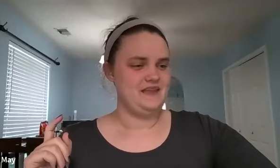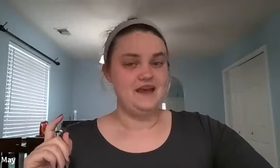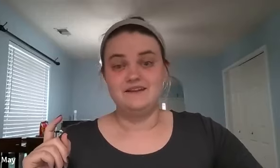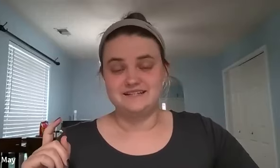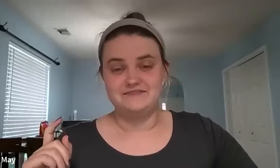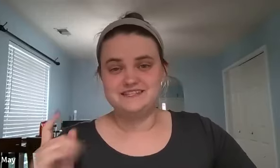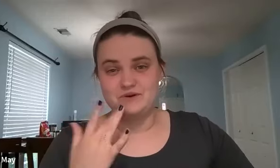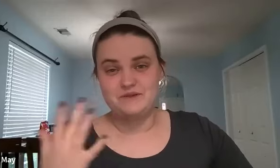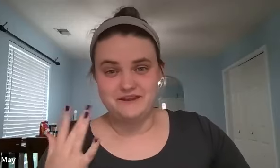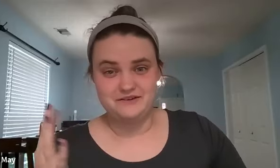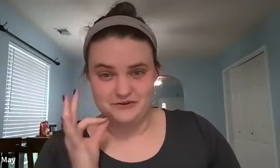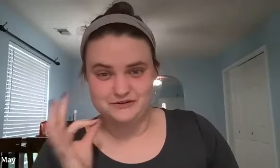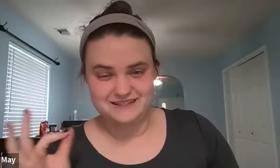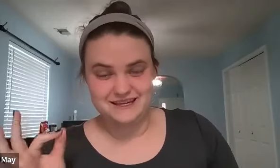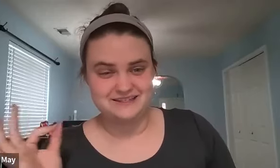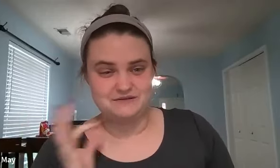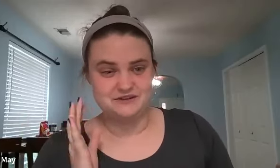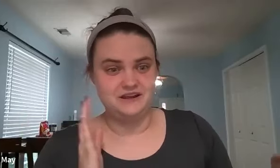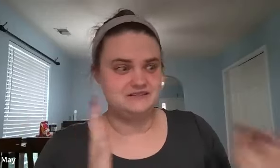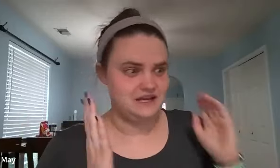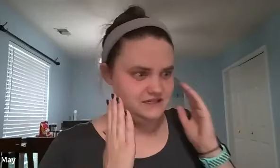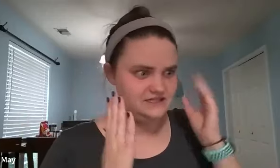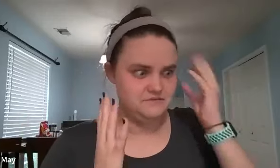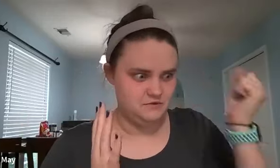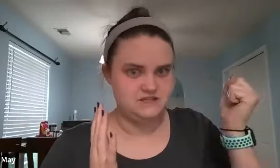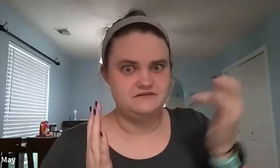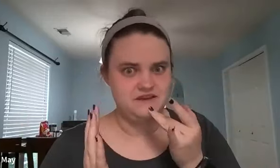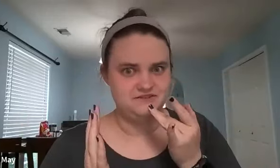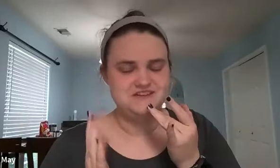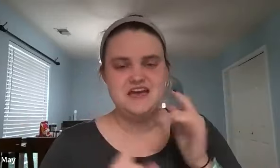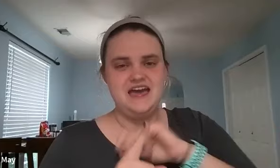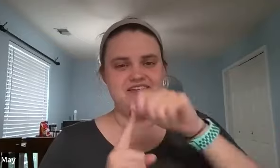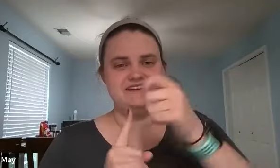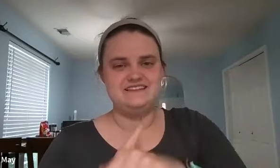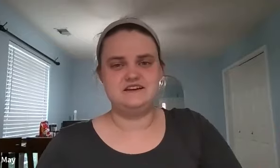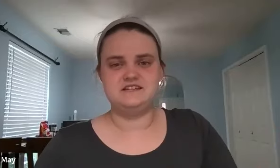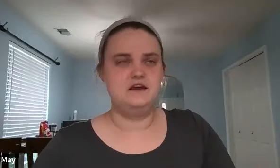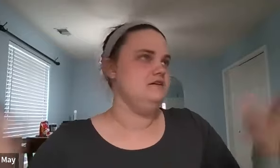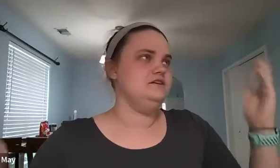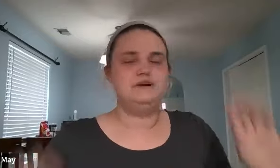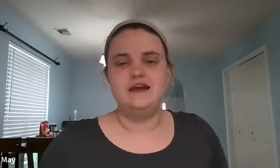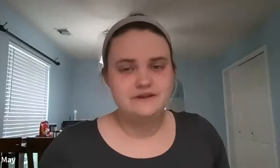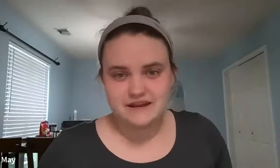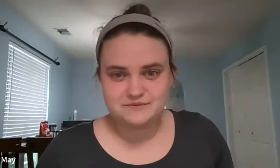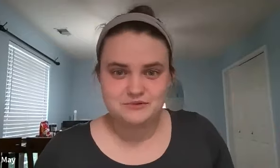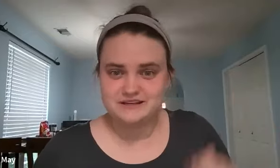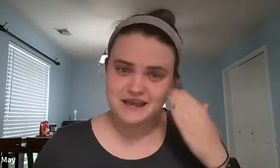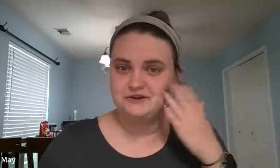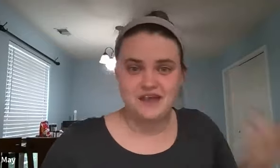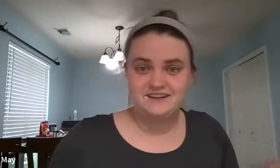I looked at that's like one of my favorite fruits. And as I was learning, I was like, I need to memorize my favorites. And then they did that. I was like, you know what? I don't even have to memorize. I know that because